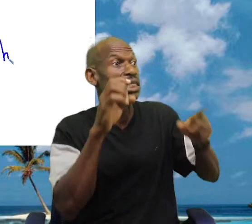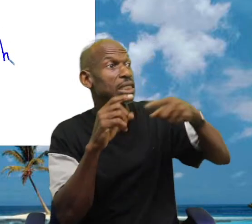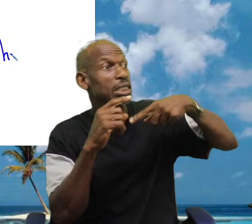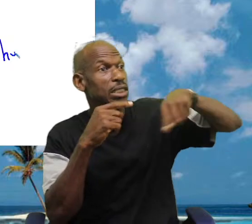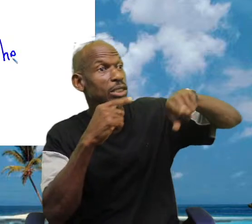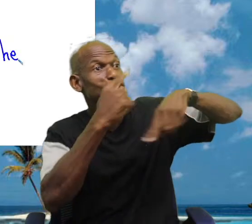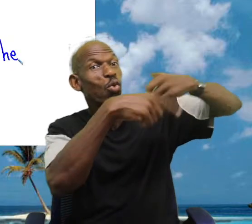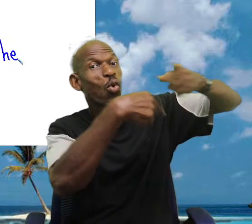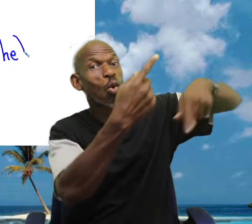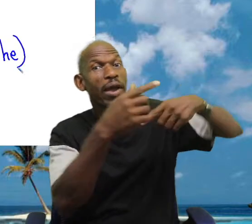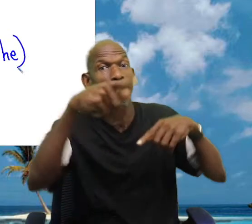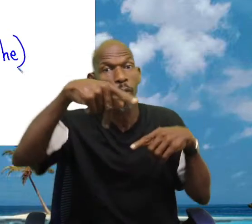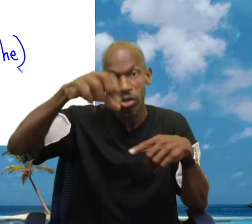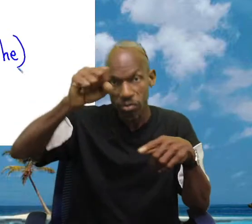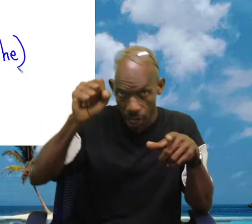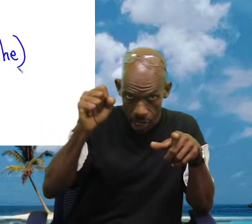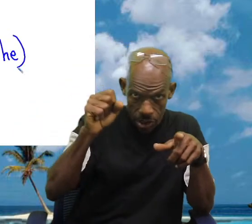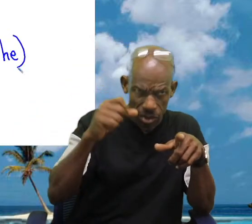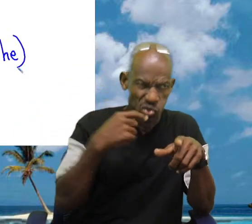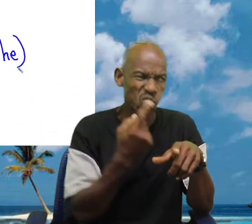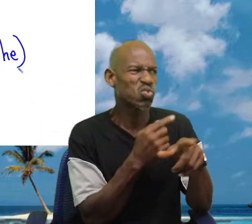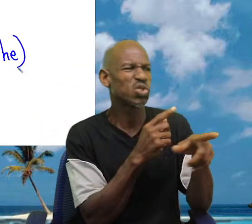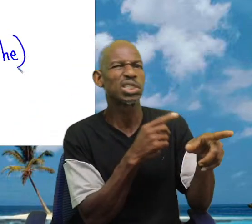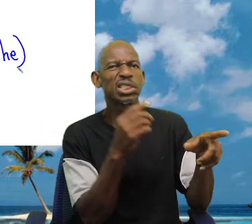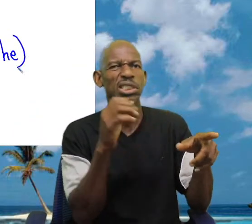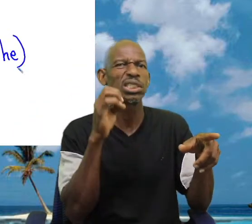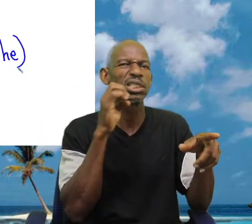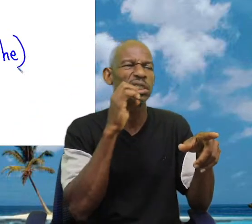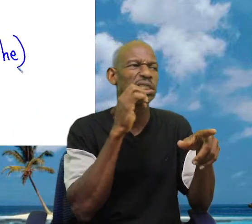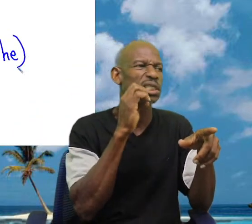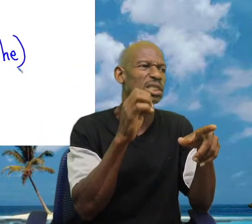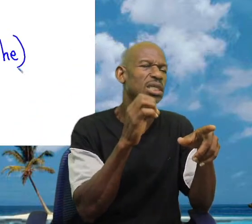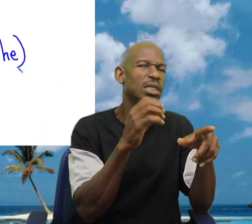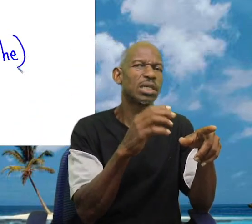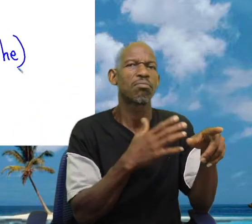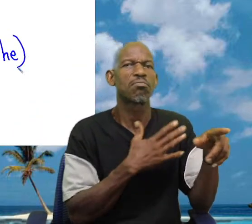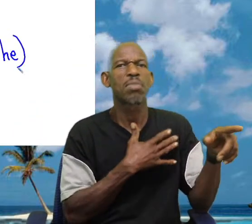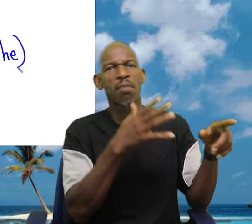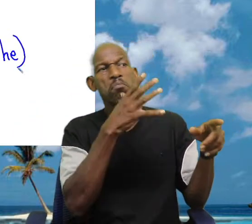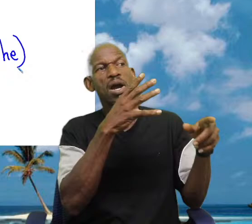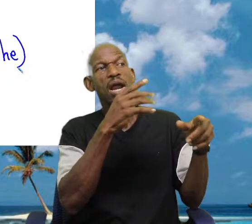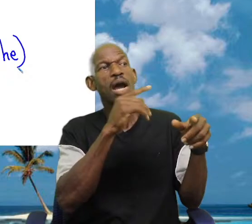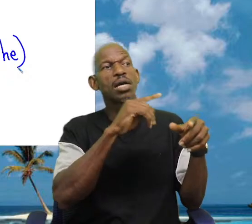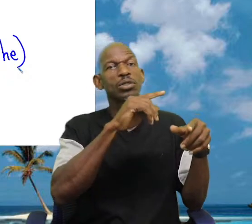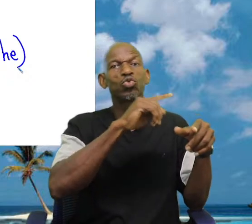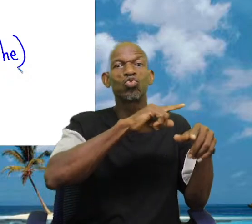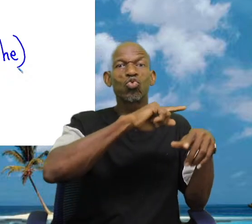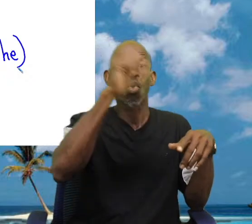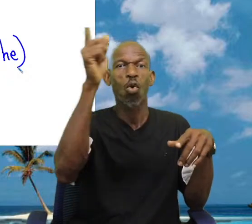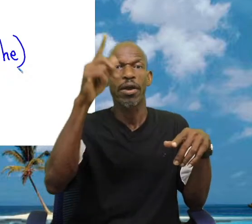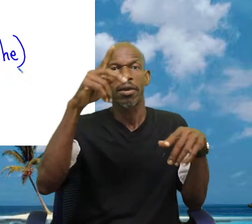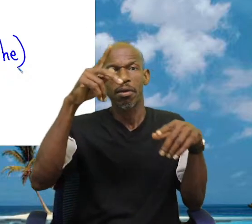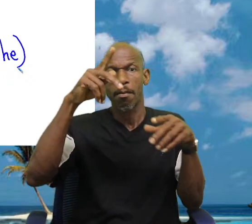he. These are pronouns. So last week,